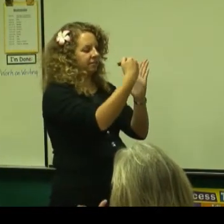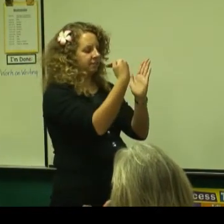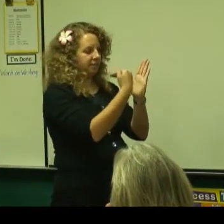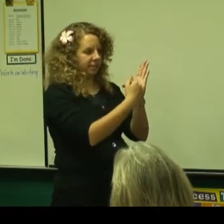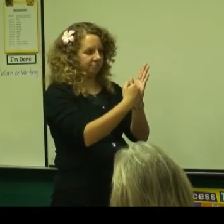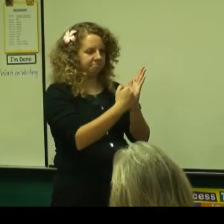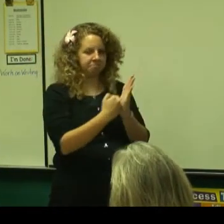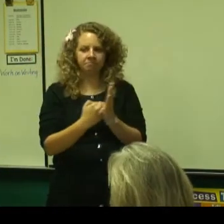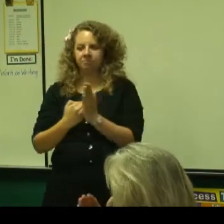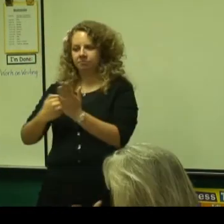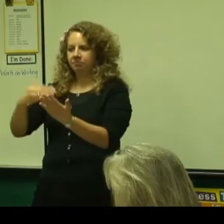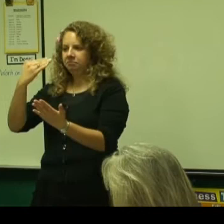and here.